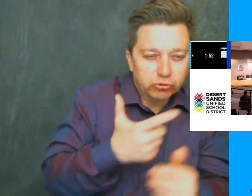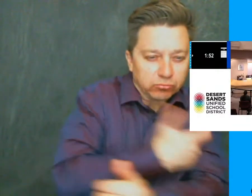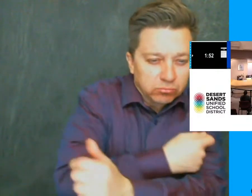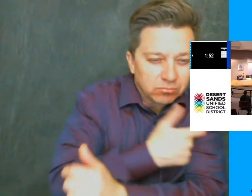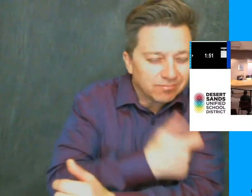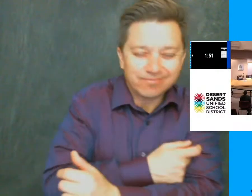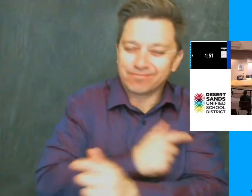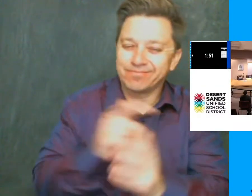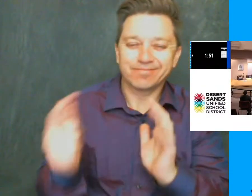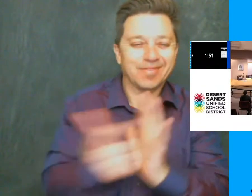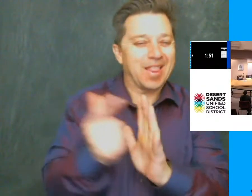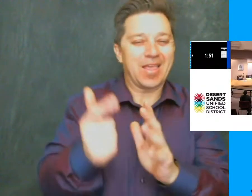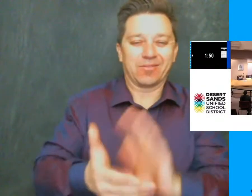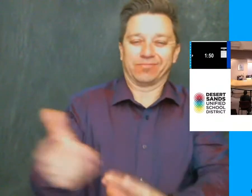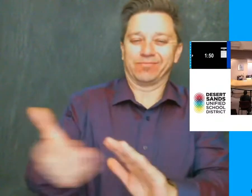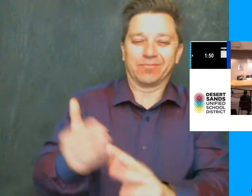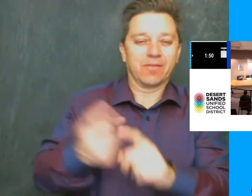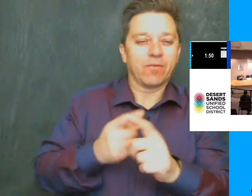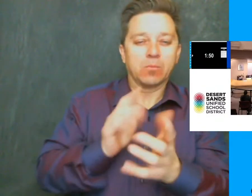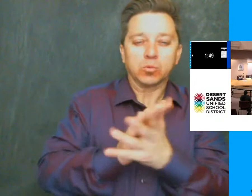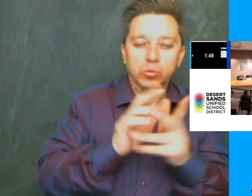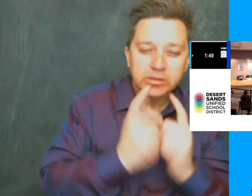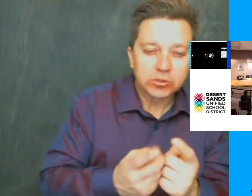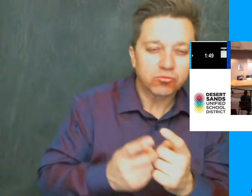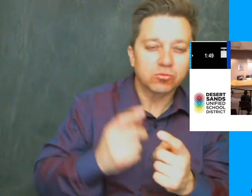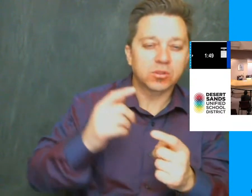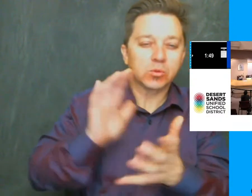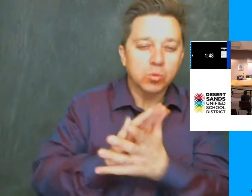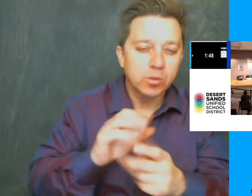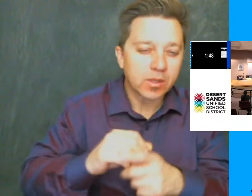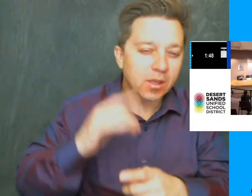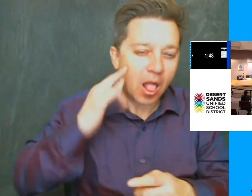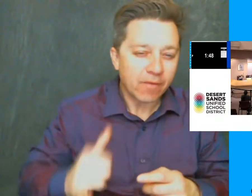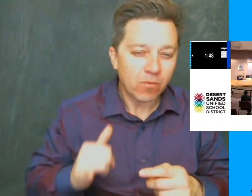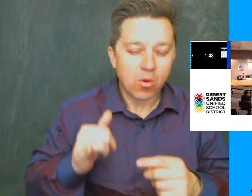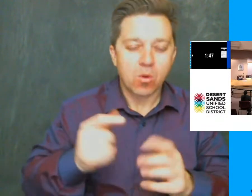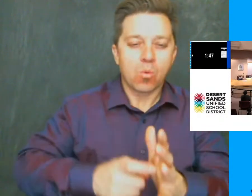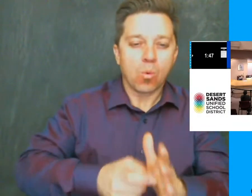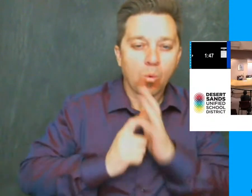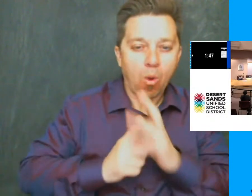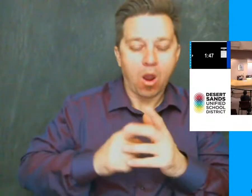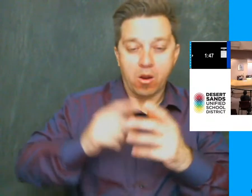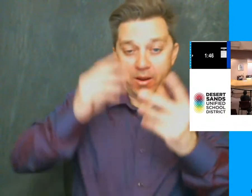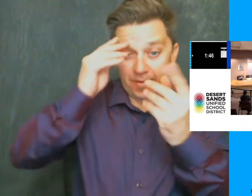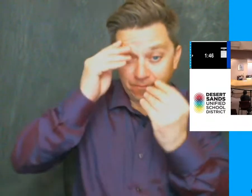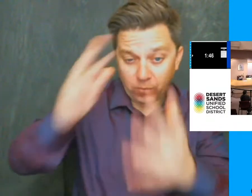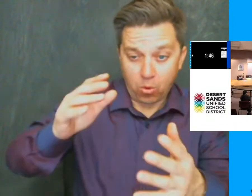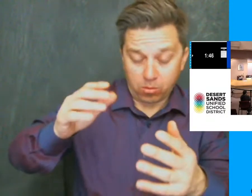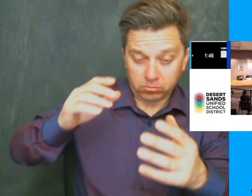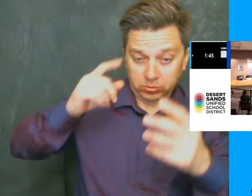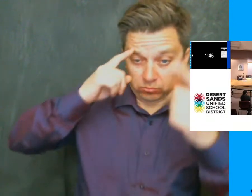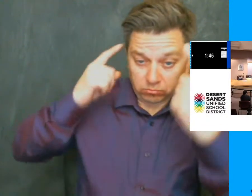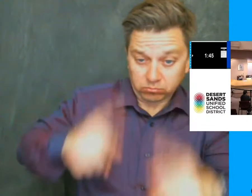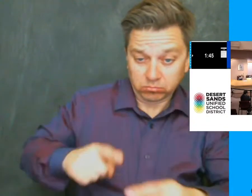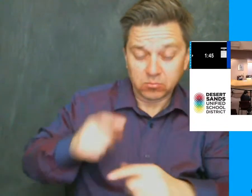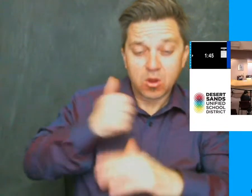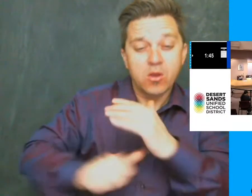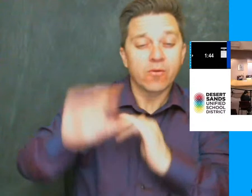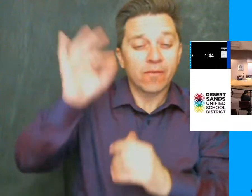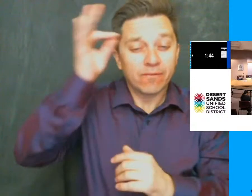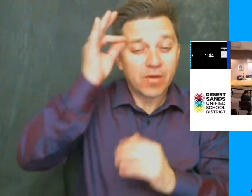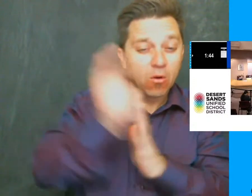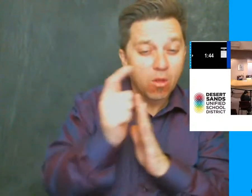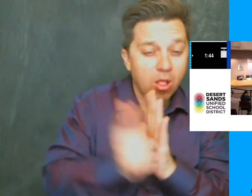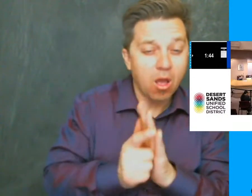administered by school districts and schools in California require informed consent under federal law 21